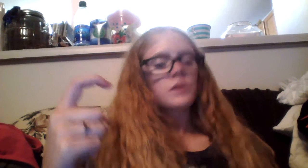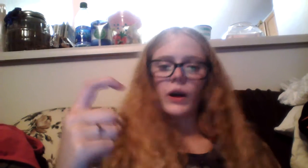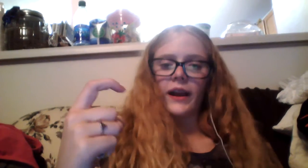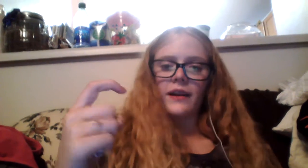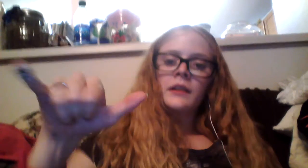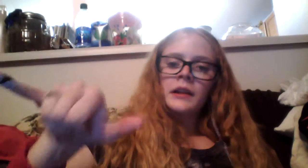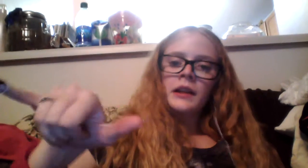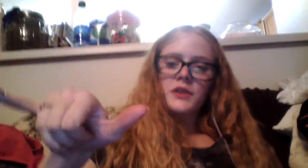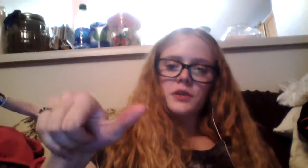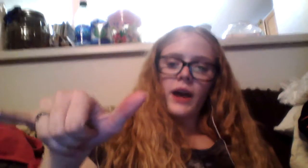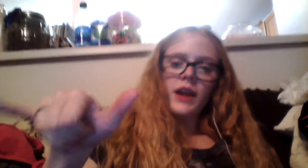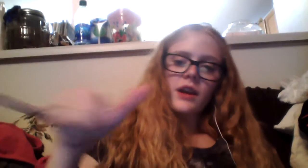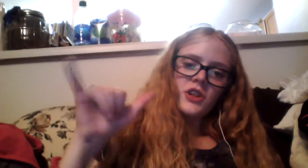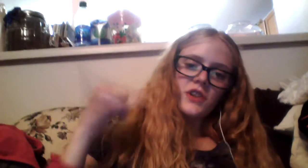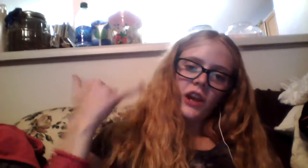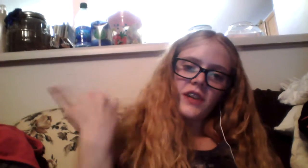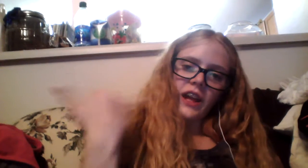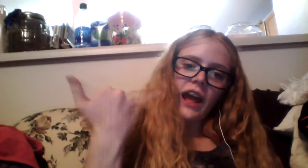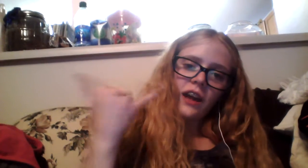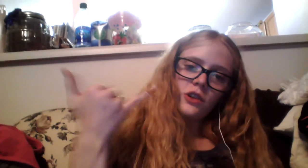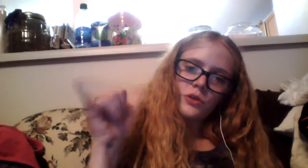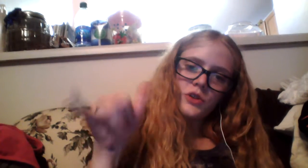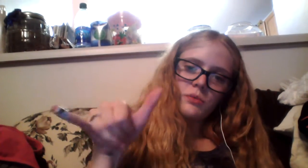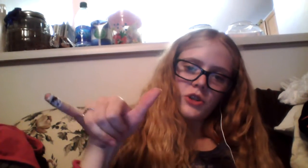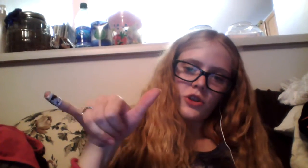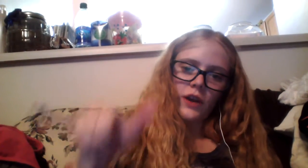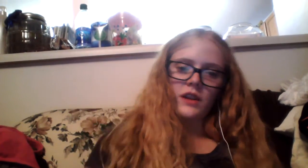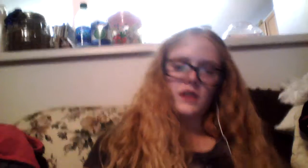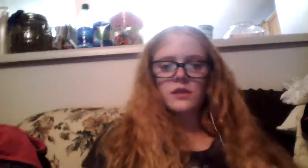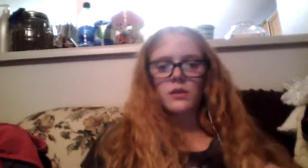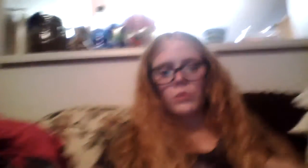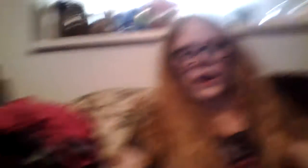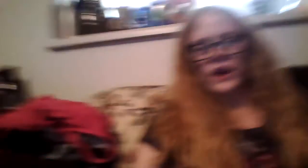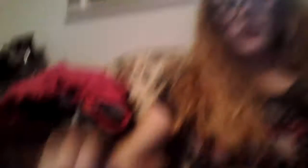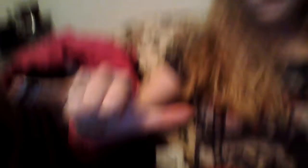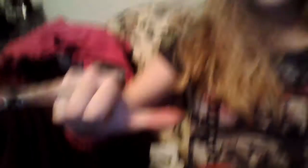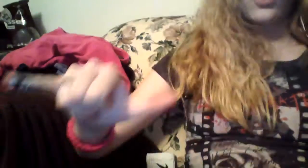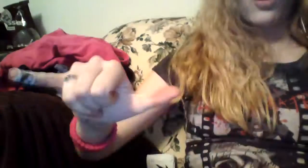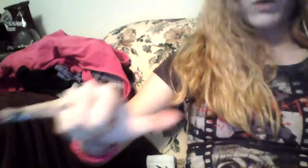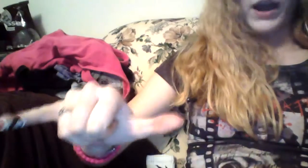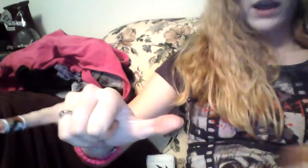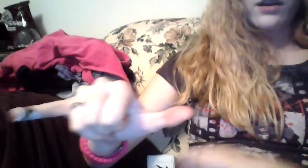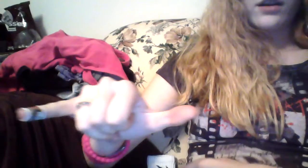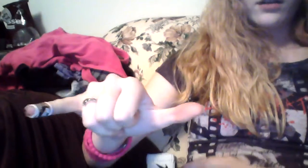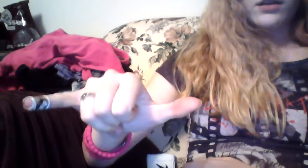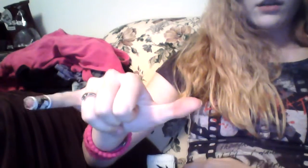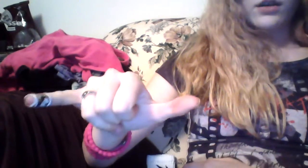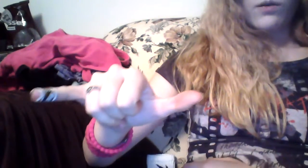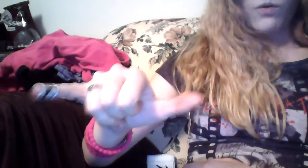Y. So Y, just like you're saying, hang loose, but you go like this. Y. So go Y.